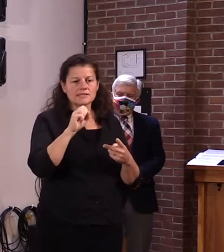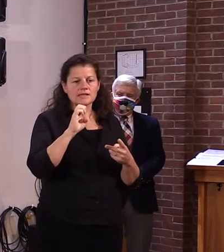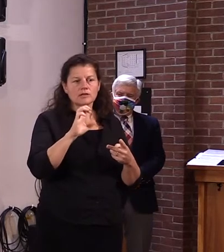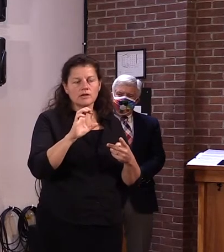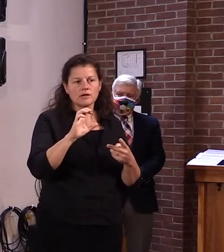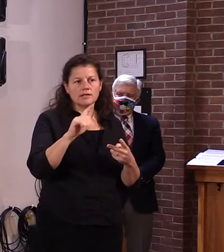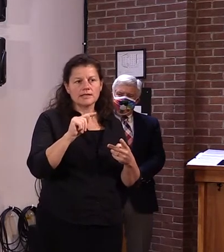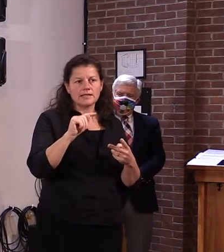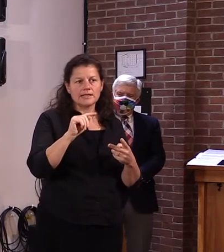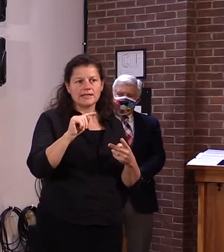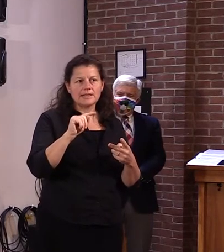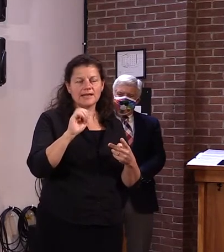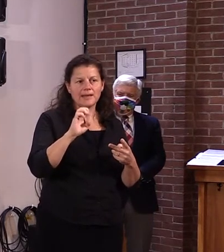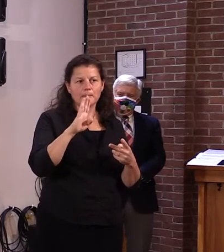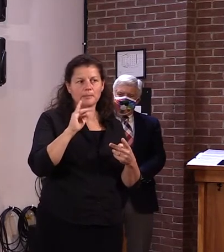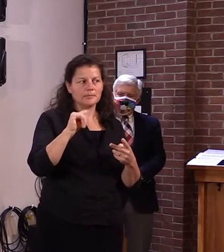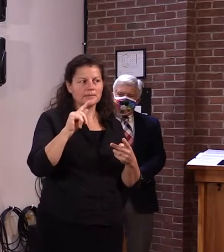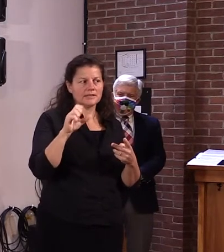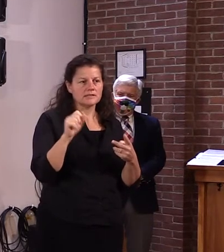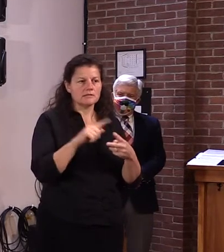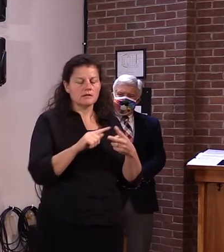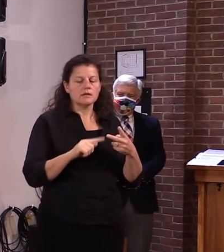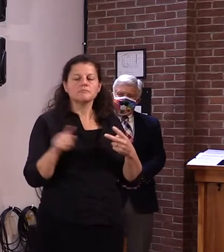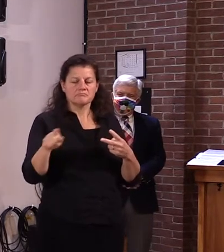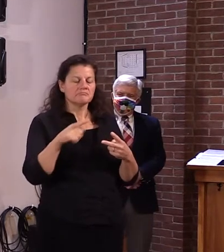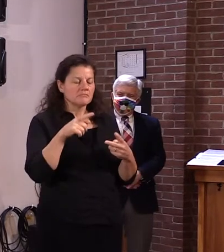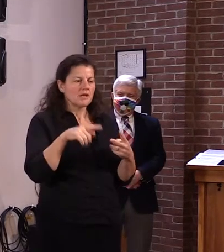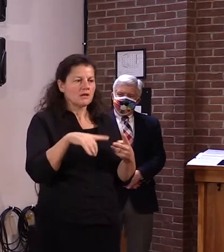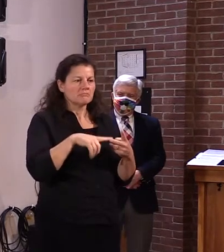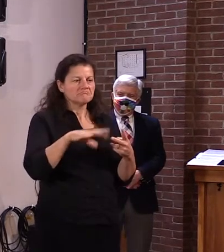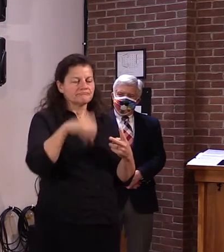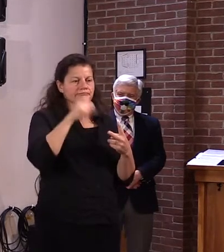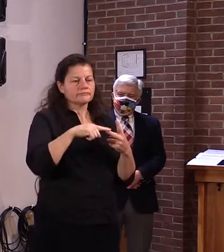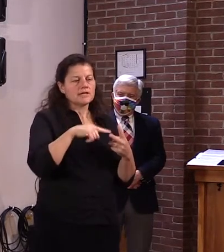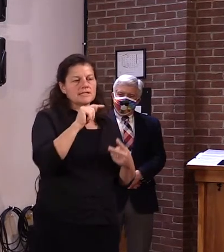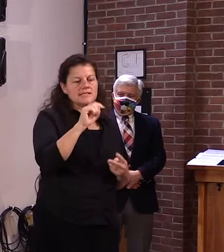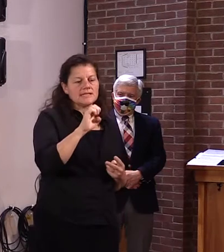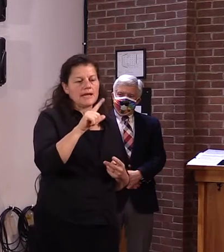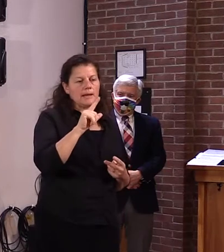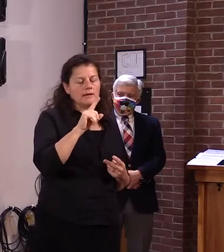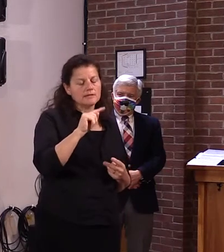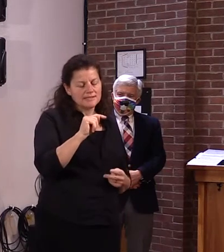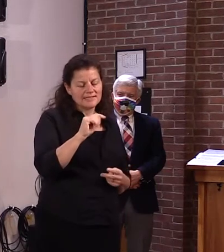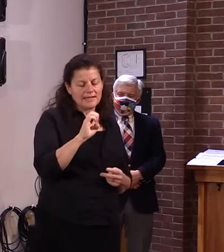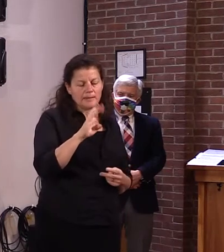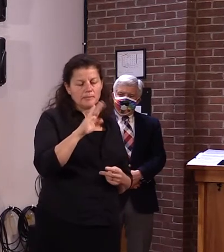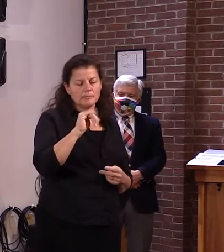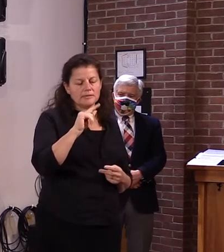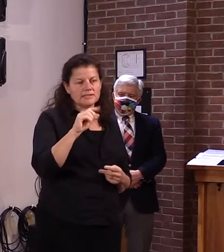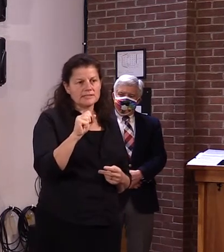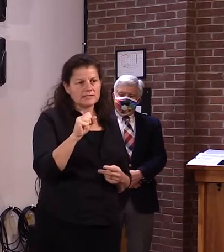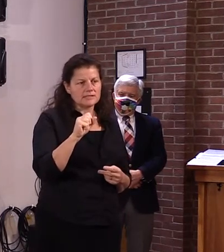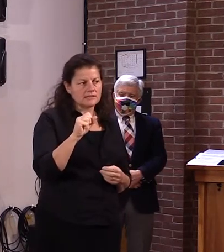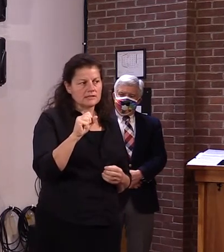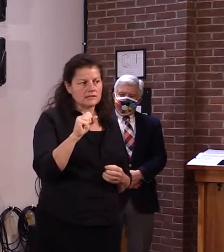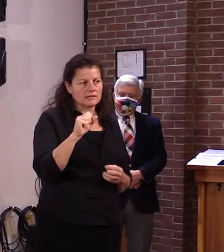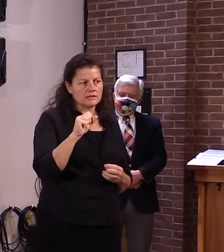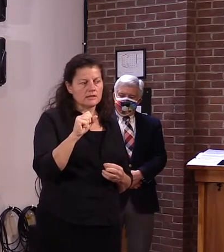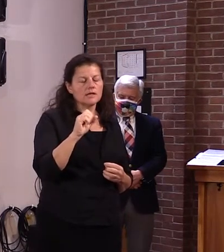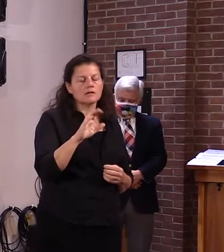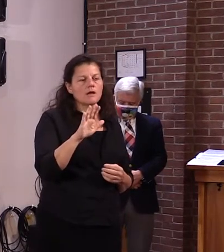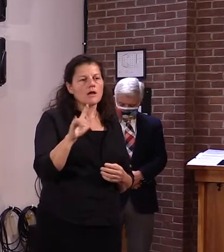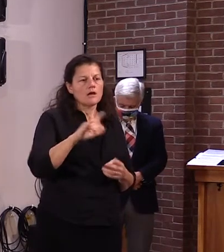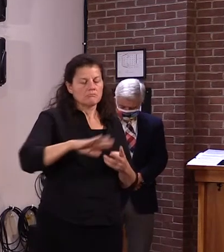Thank you, Governor. Thank you, Governor. Deputy Secretary Eastman, if I understood the question correctly, it